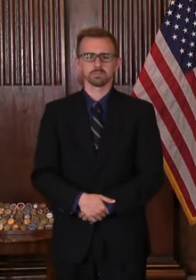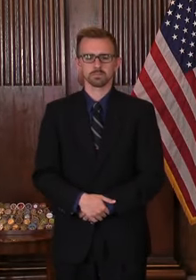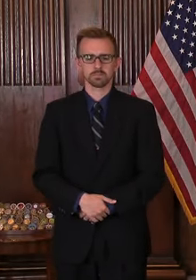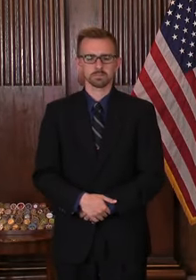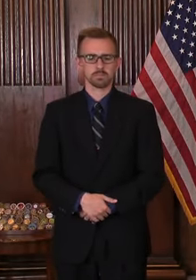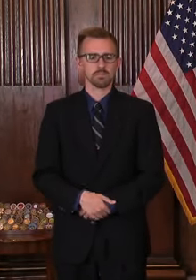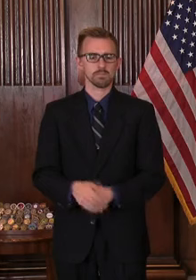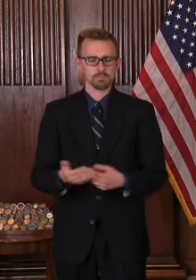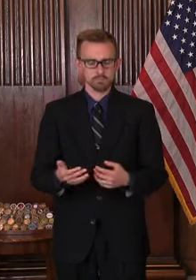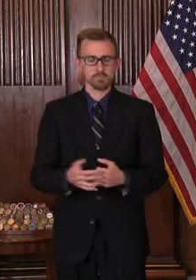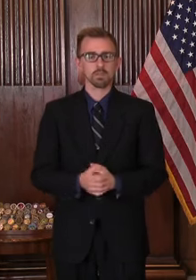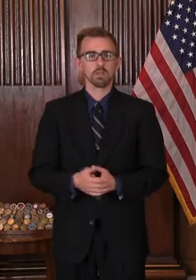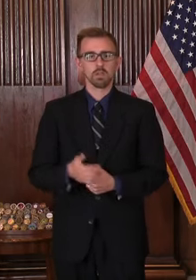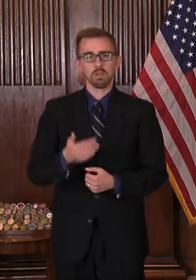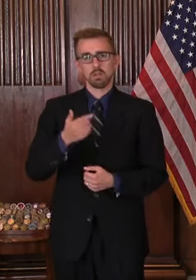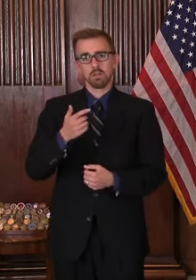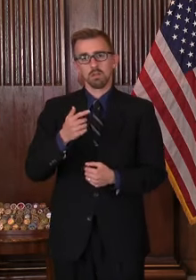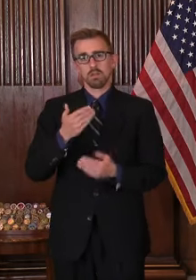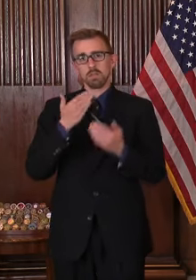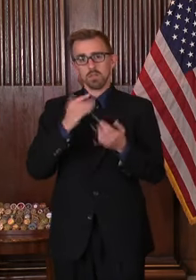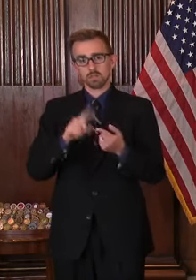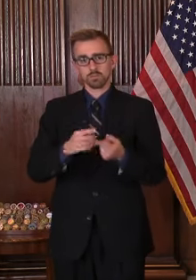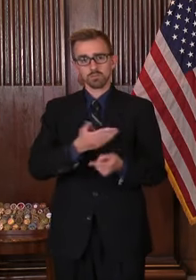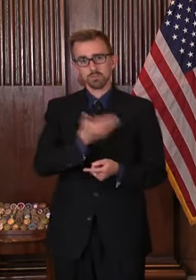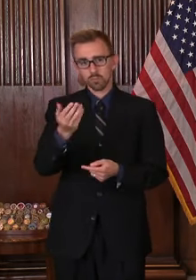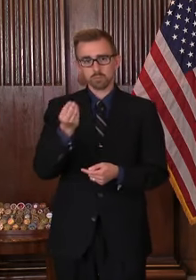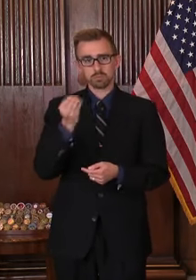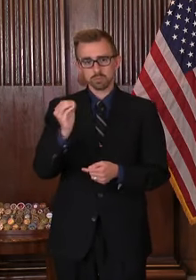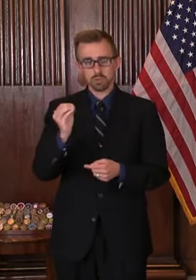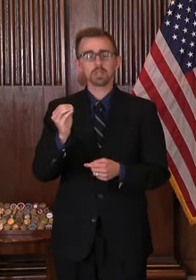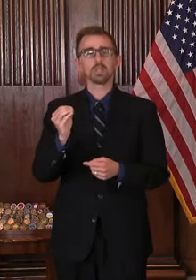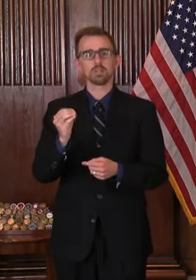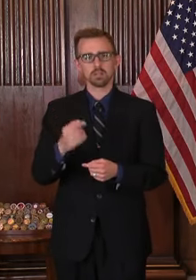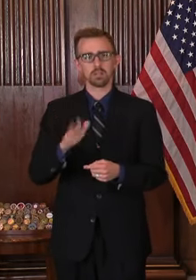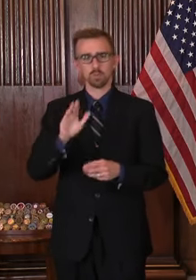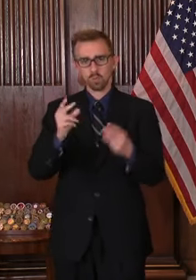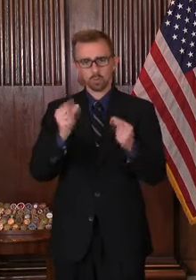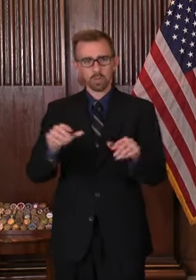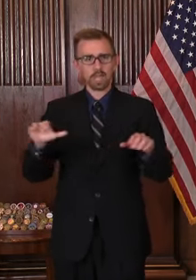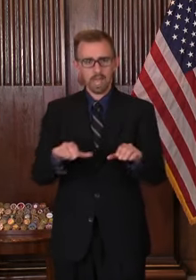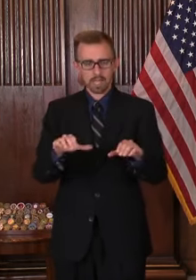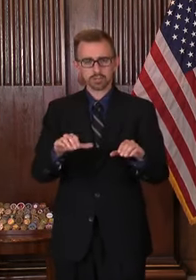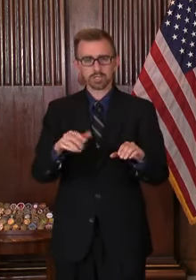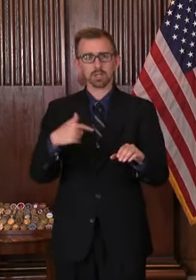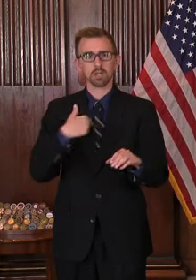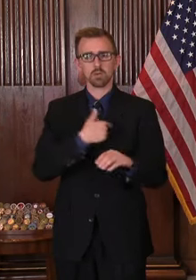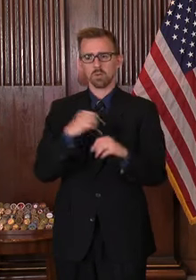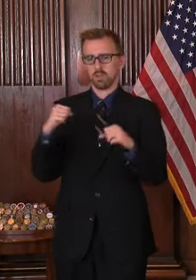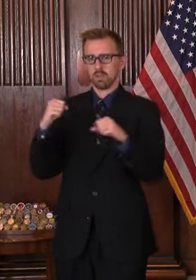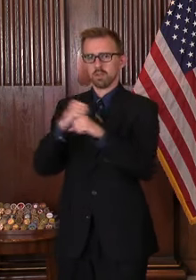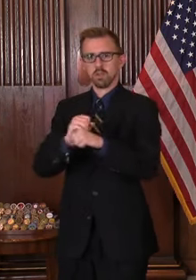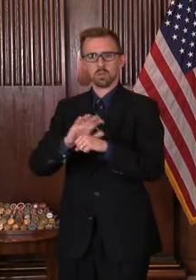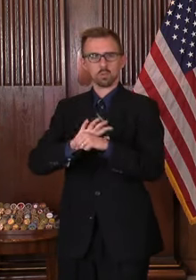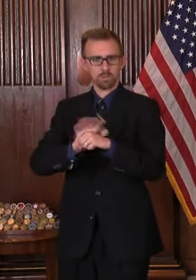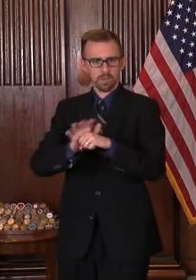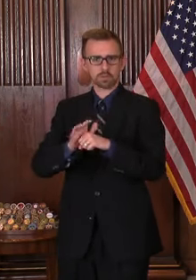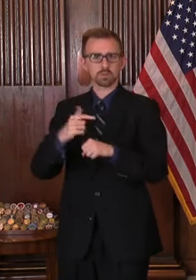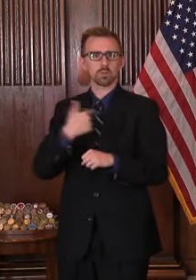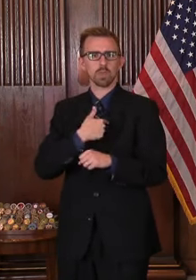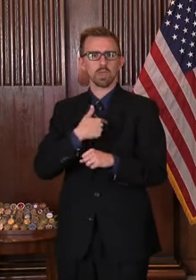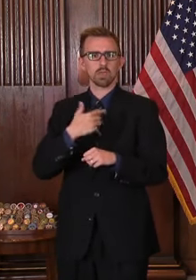It is because of Missourians' quick actions that combat COVID-19 that we are in a